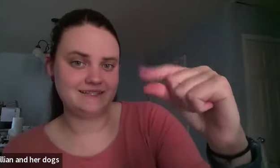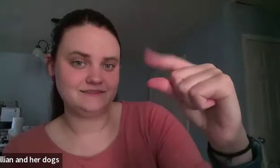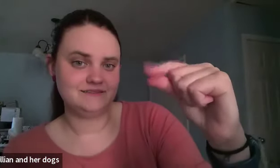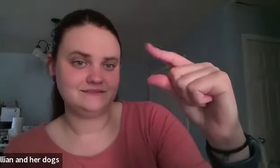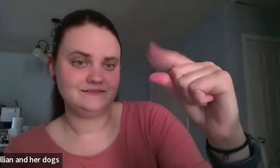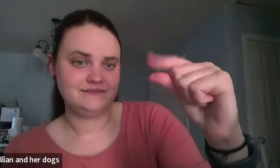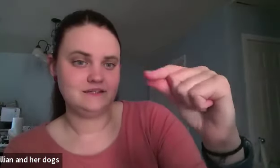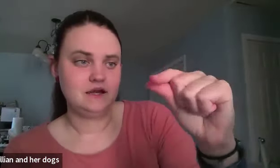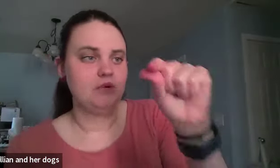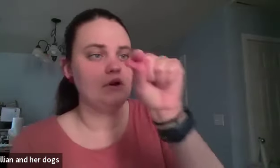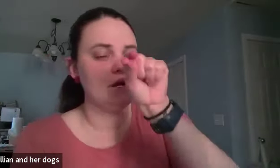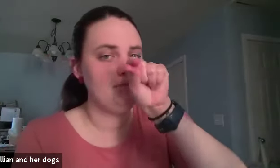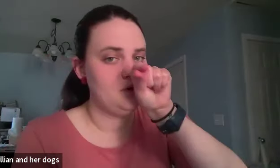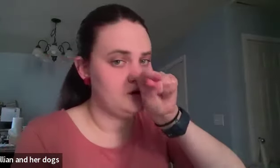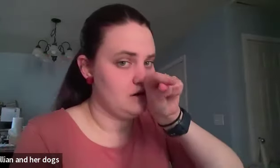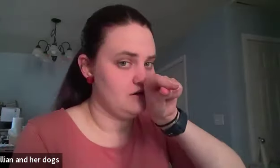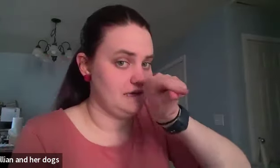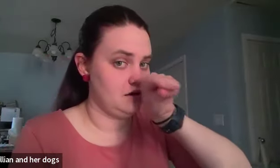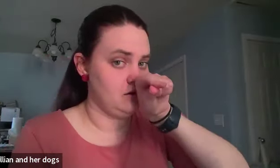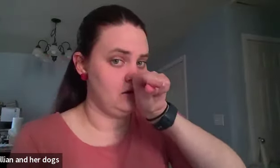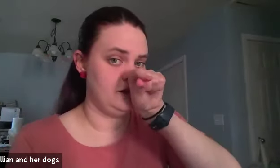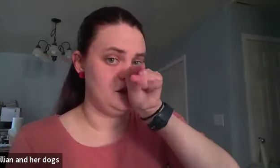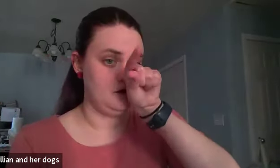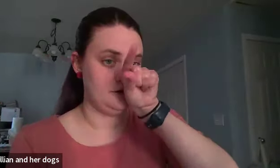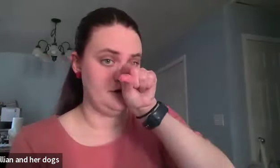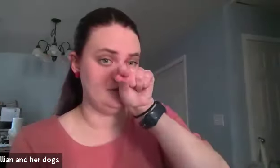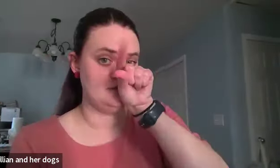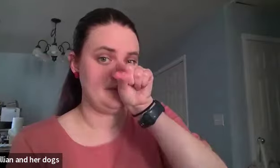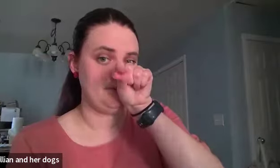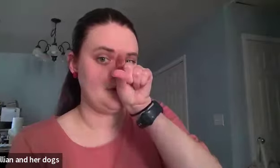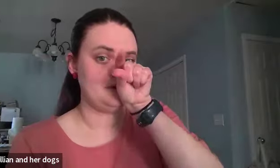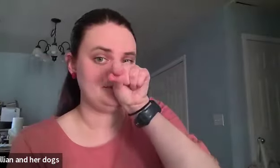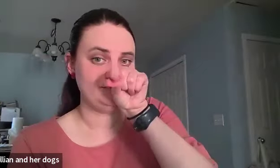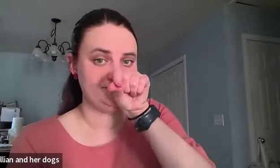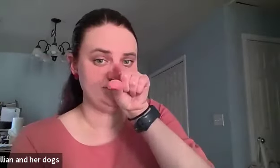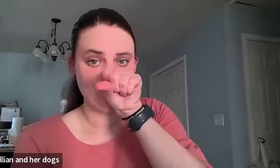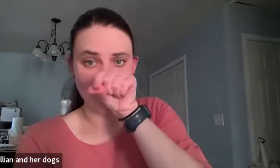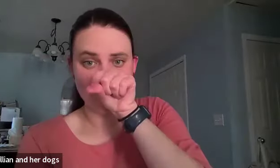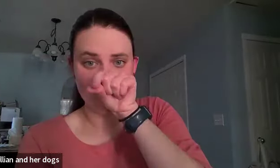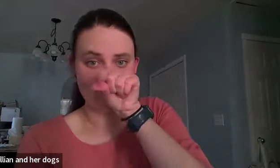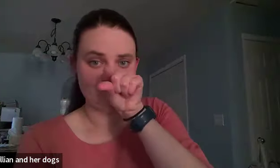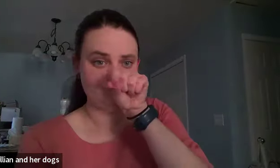20, but we're going to put our like knuckle on our nose. Bird. Bird.